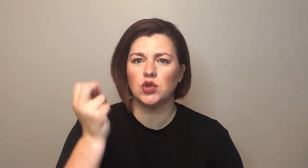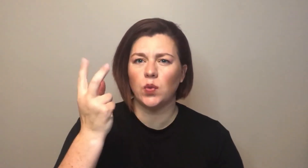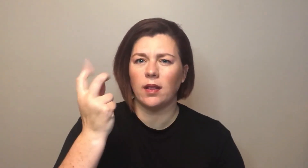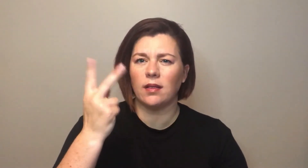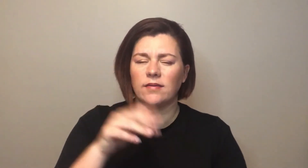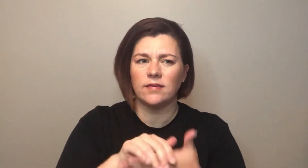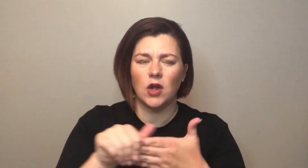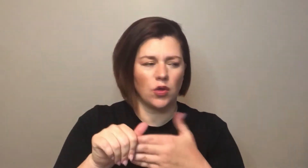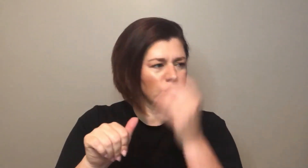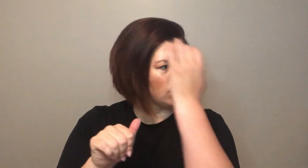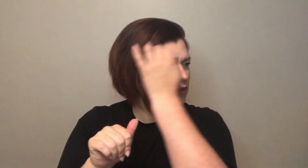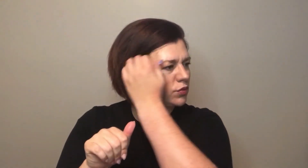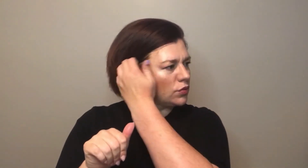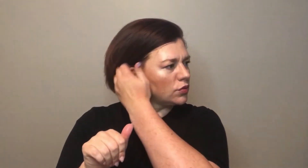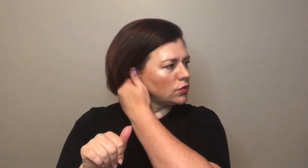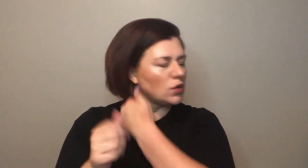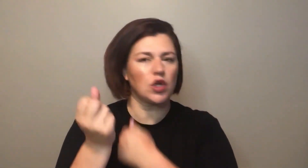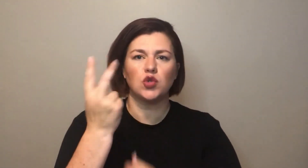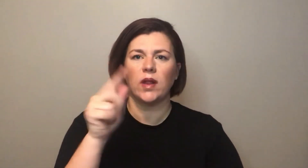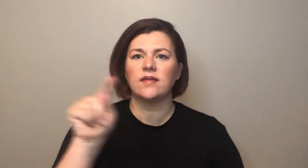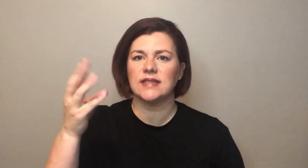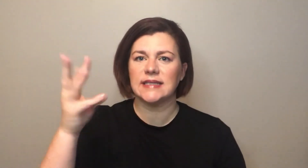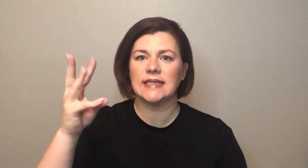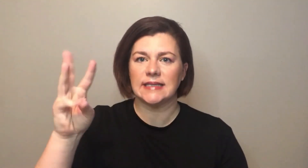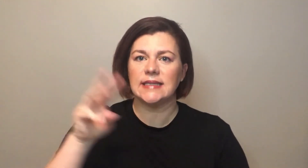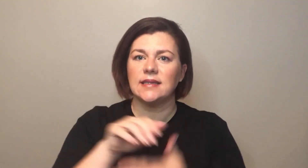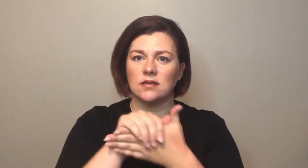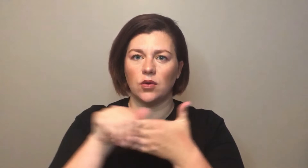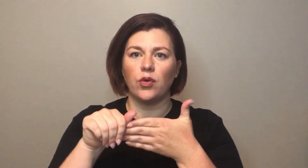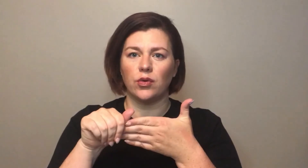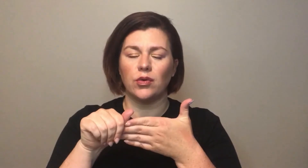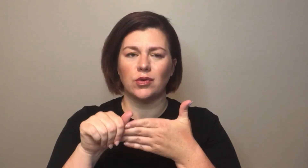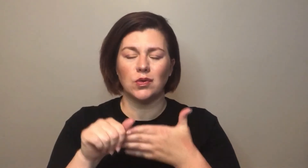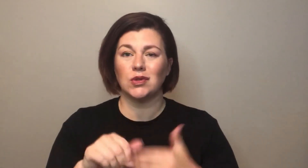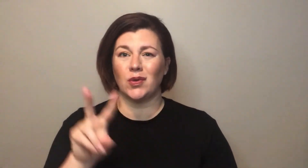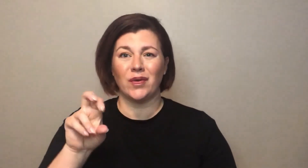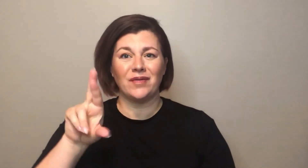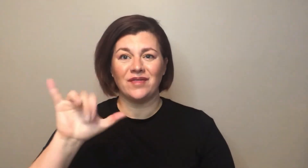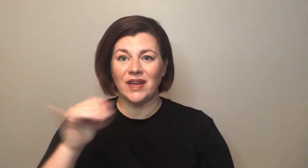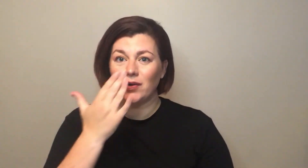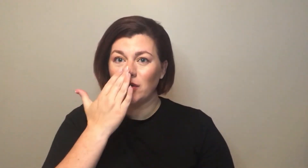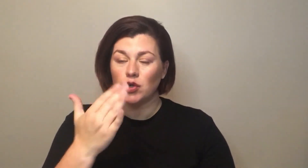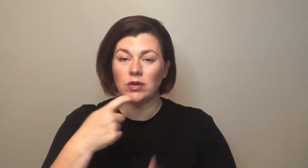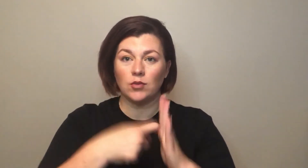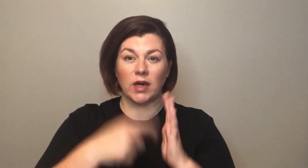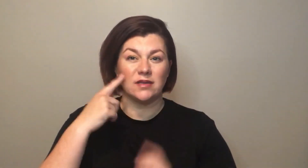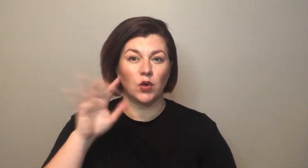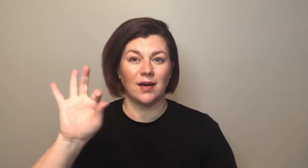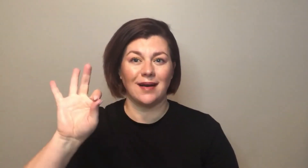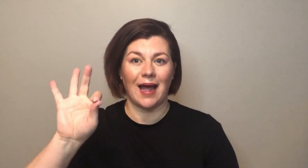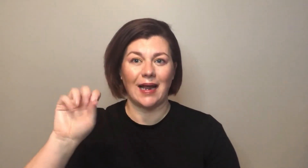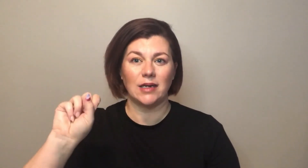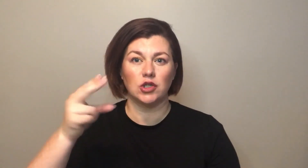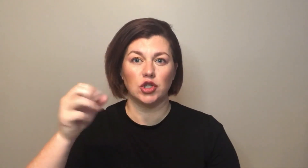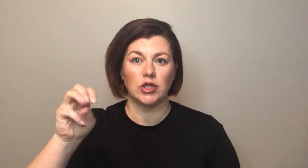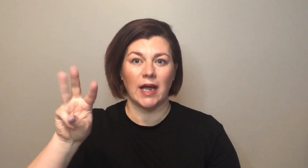I think it's $12 for the single palette, $12 to $16, but it's really good price for